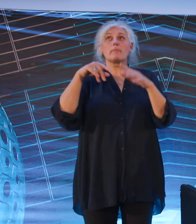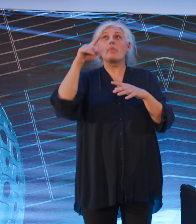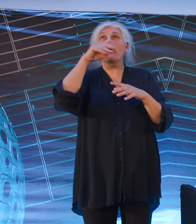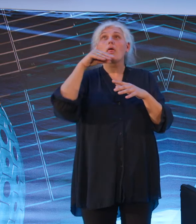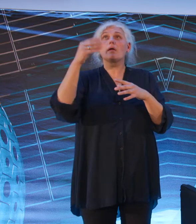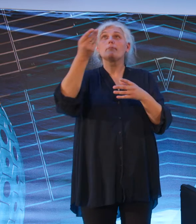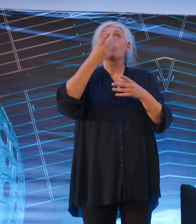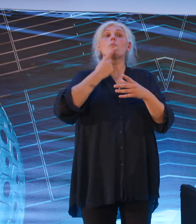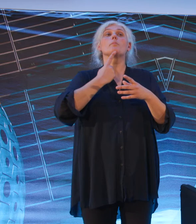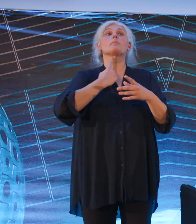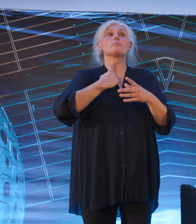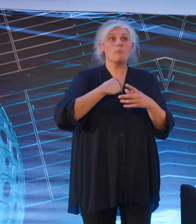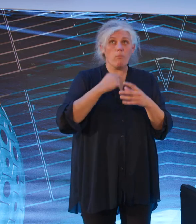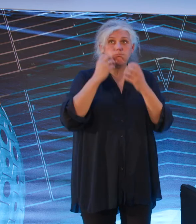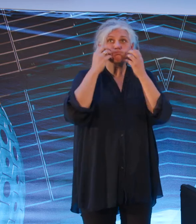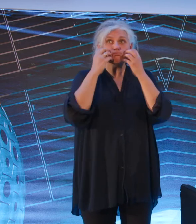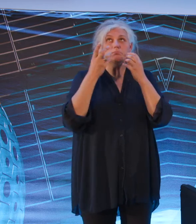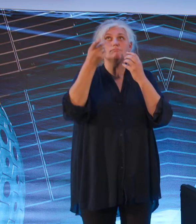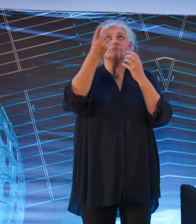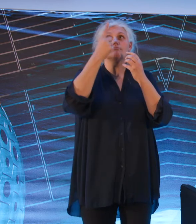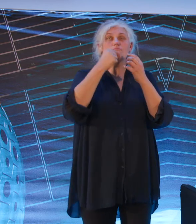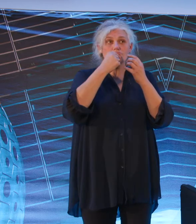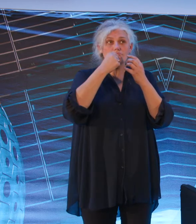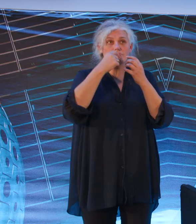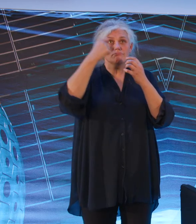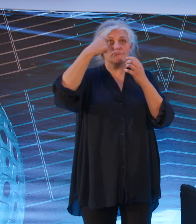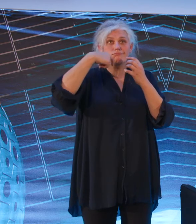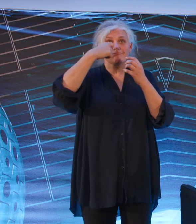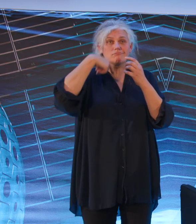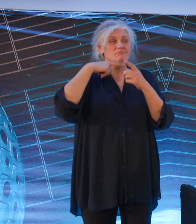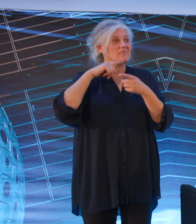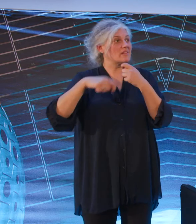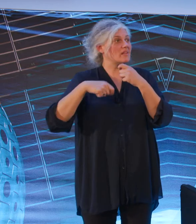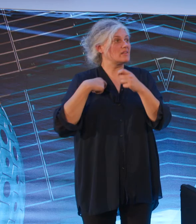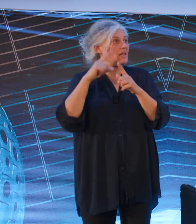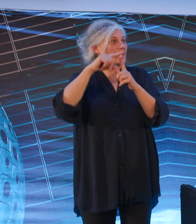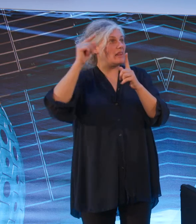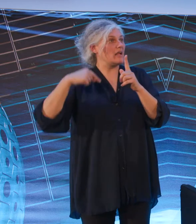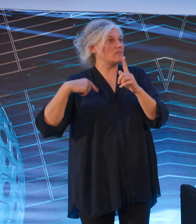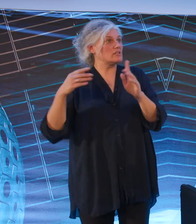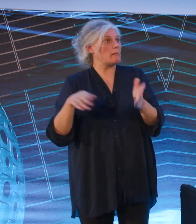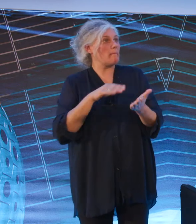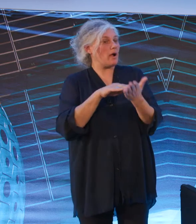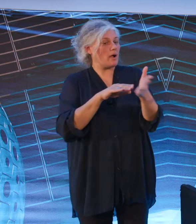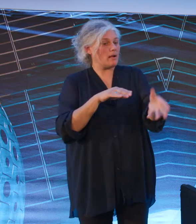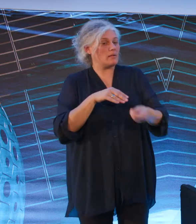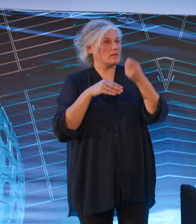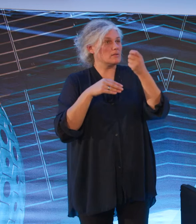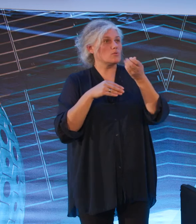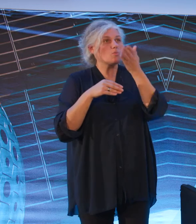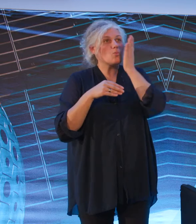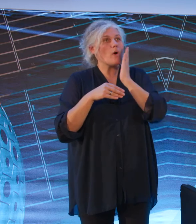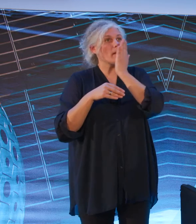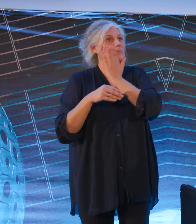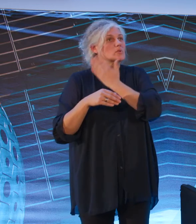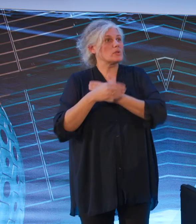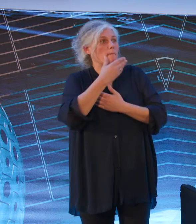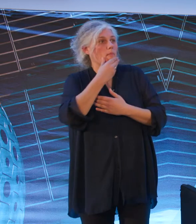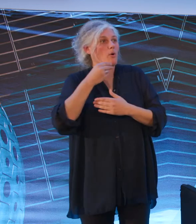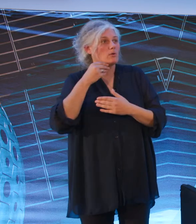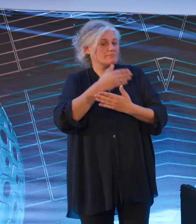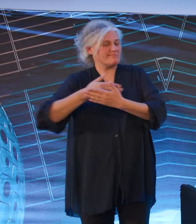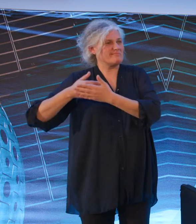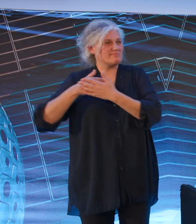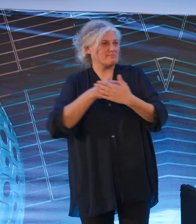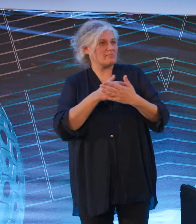them inside puffed cheeks. Opal wraps a ratty sleeve around the palm of her hand and wipes at the boy's face as the baby holds fast